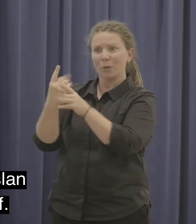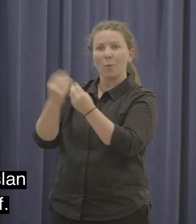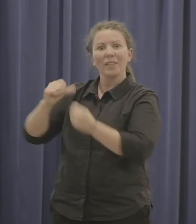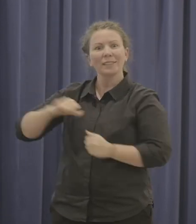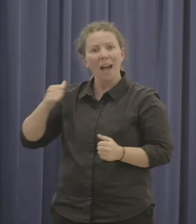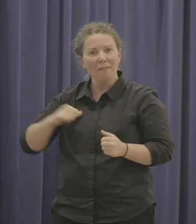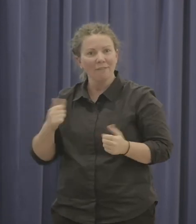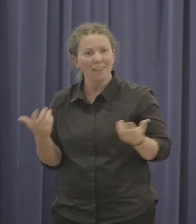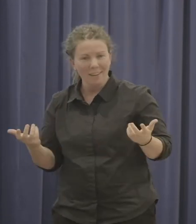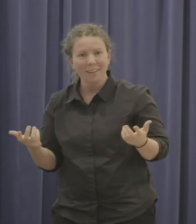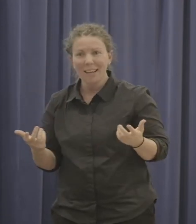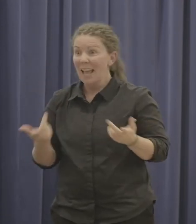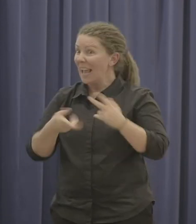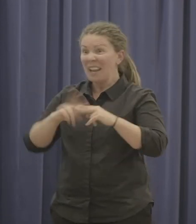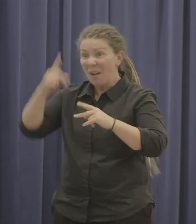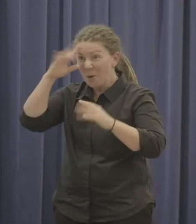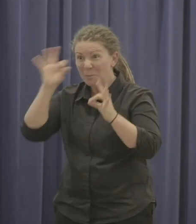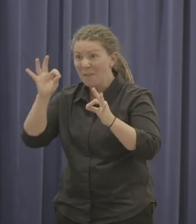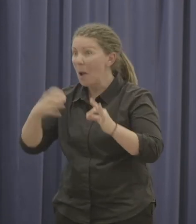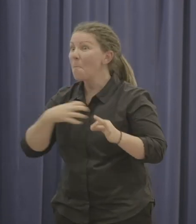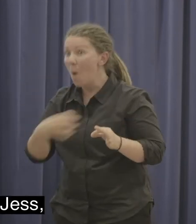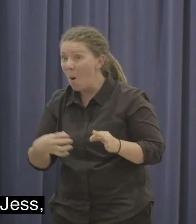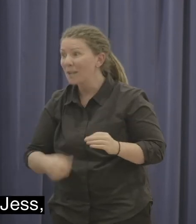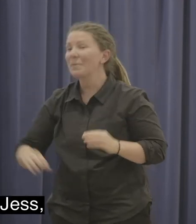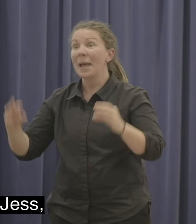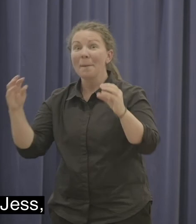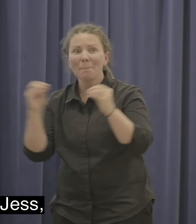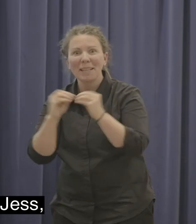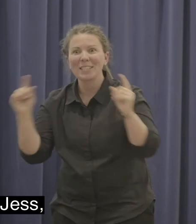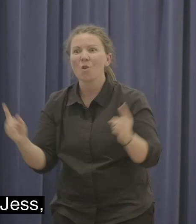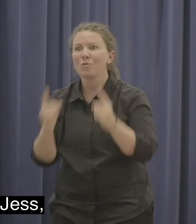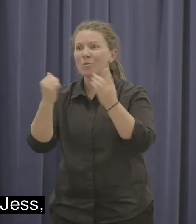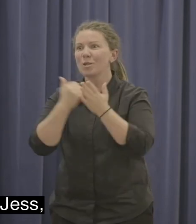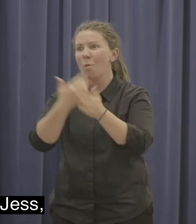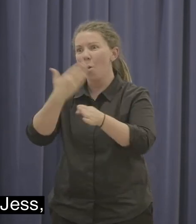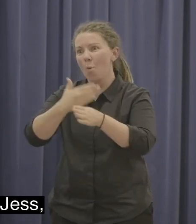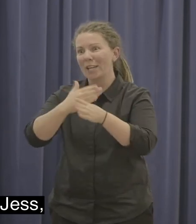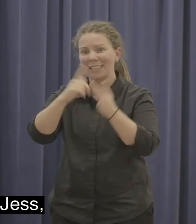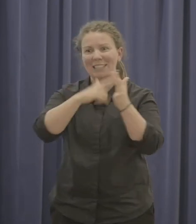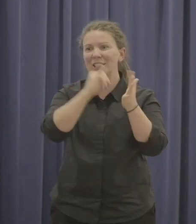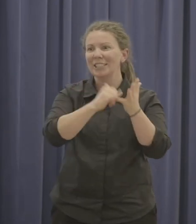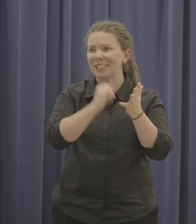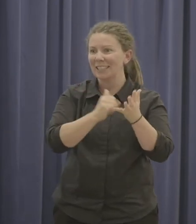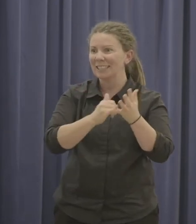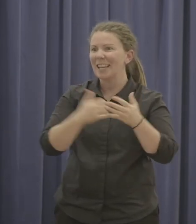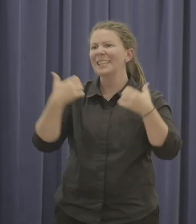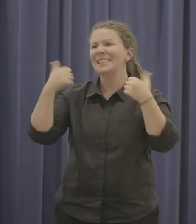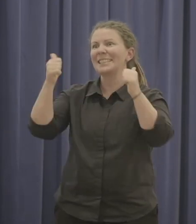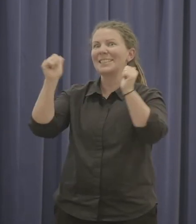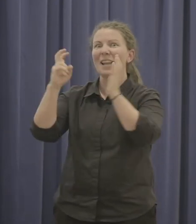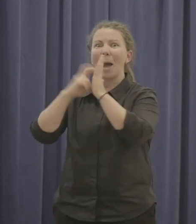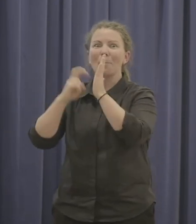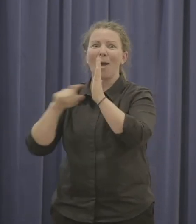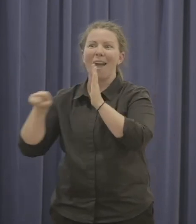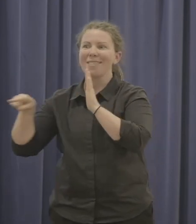staff, and when I thought it couldn't be more perfect, Billy's original support worker Jess was able to successfully